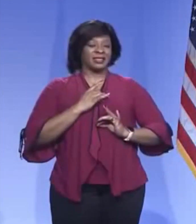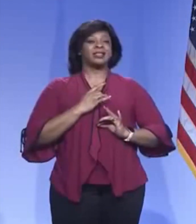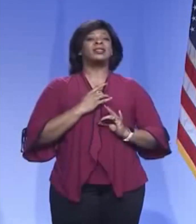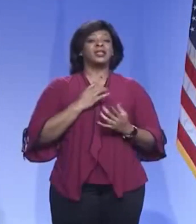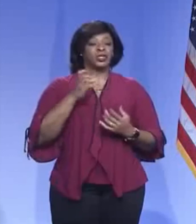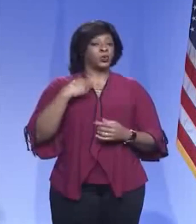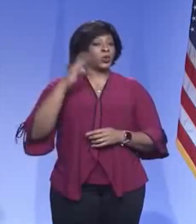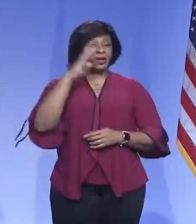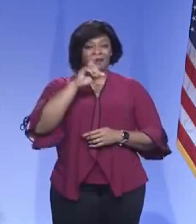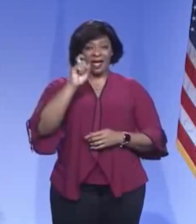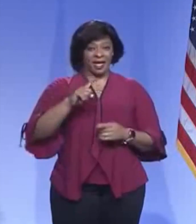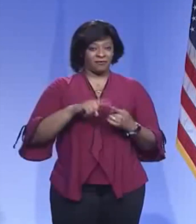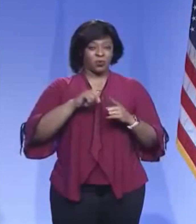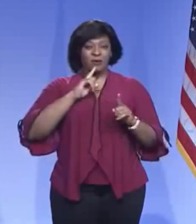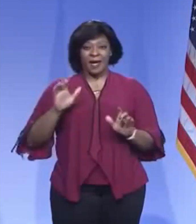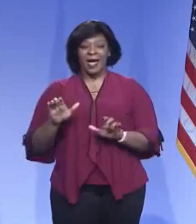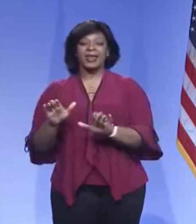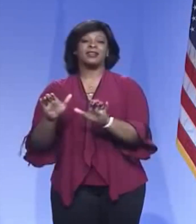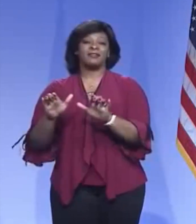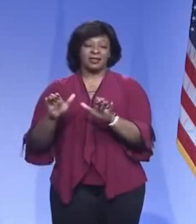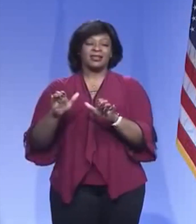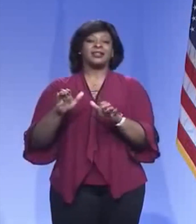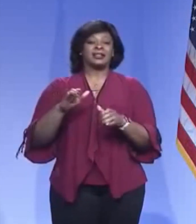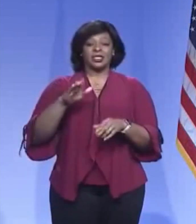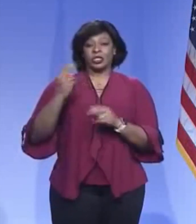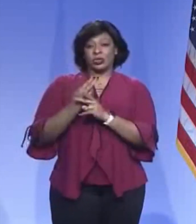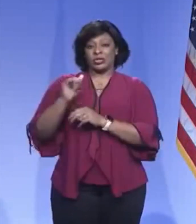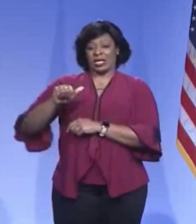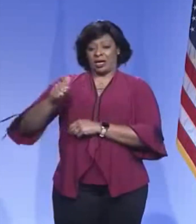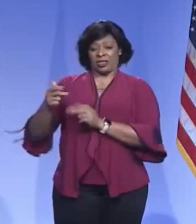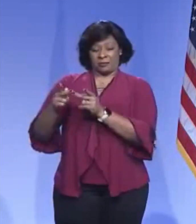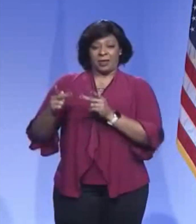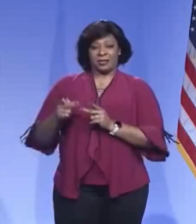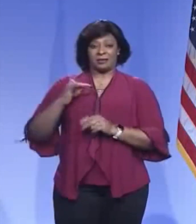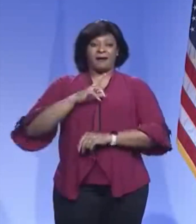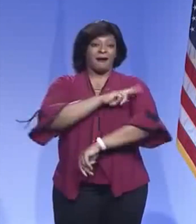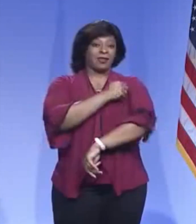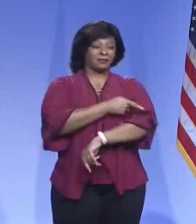that we never have to activate this alternate workforce because our